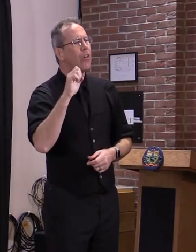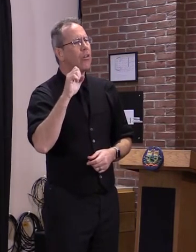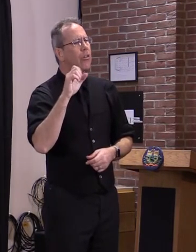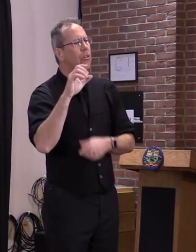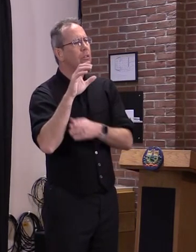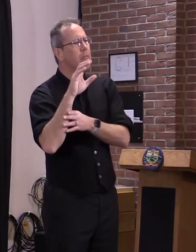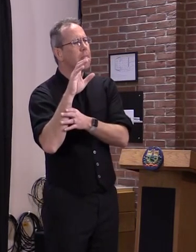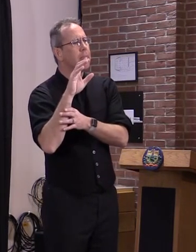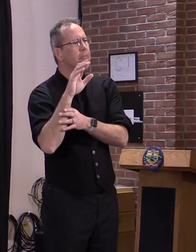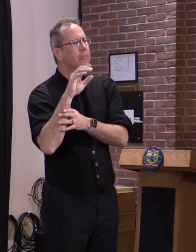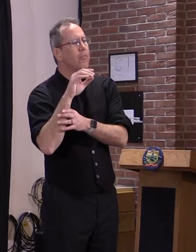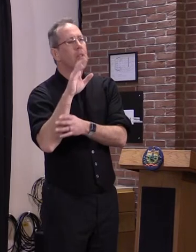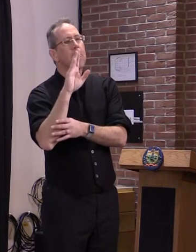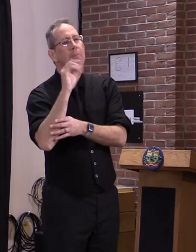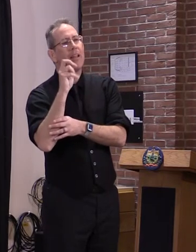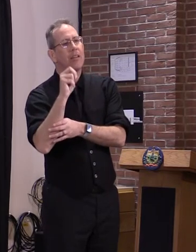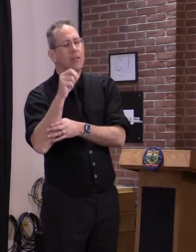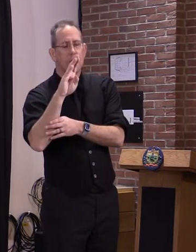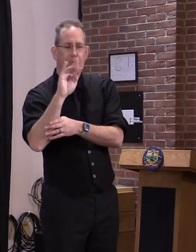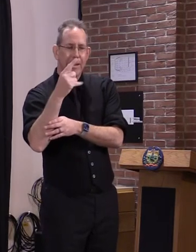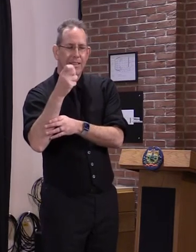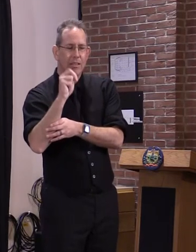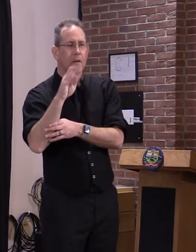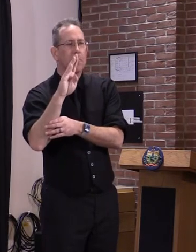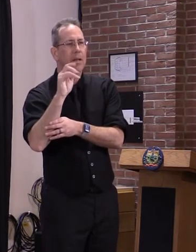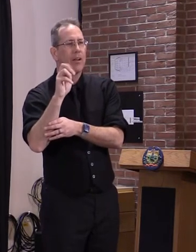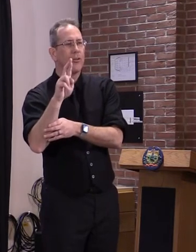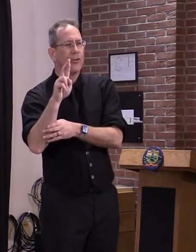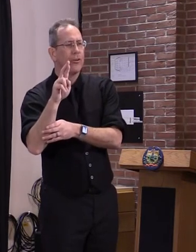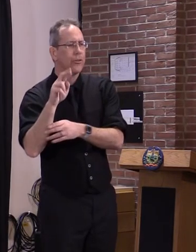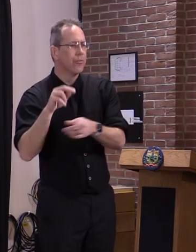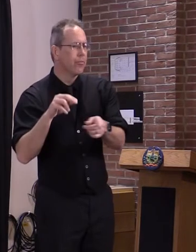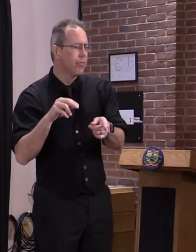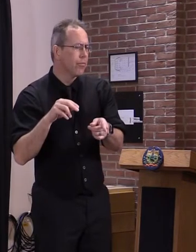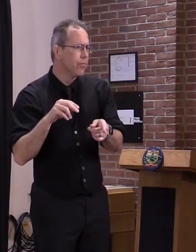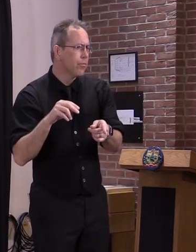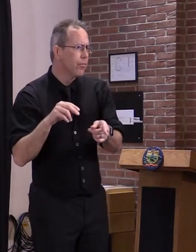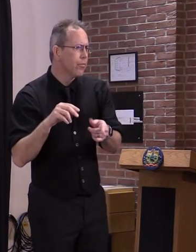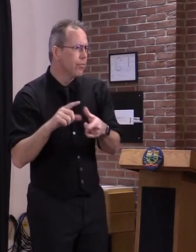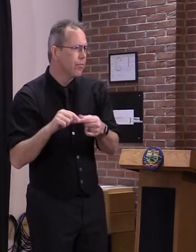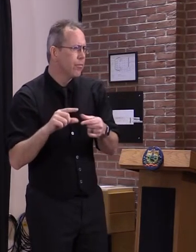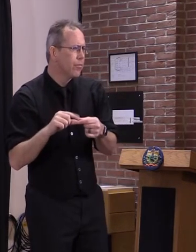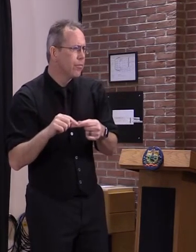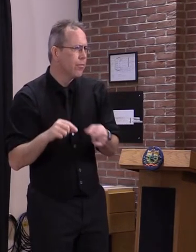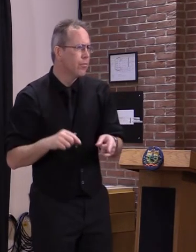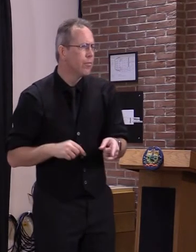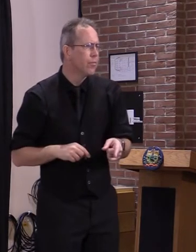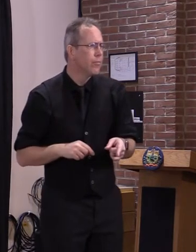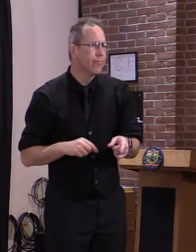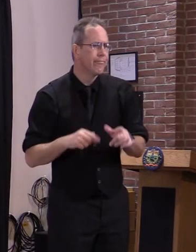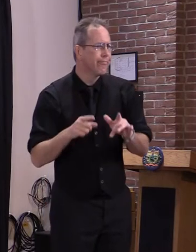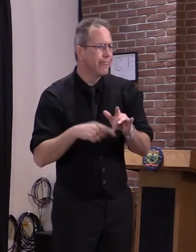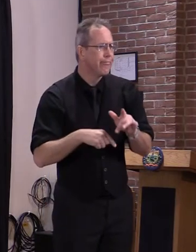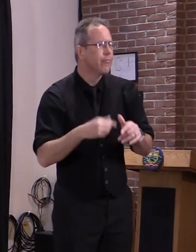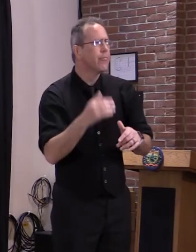I know might have had to drop, so we'll move to Greg Lamoureux, County Courier.